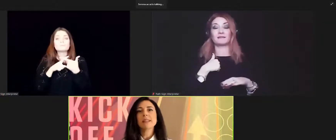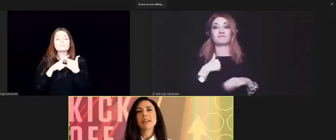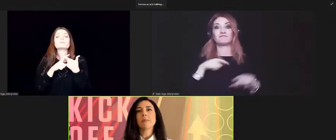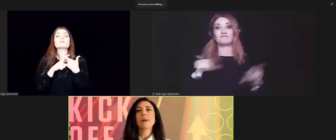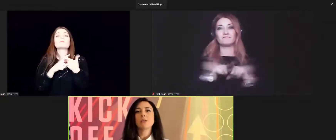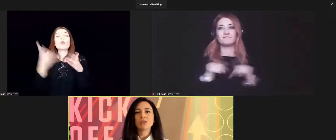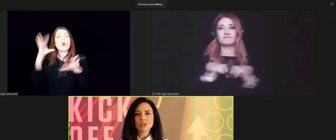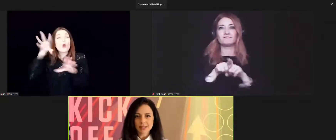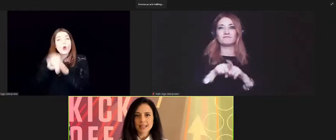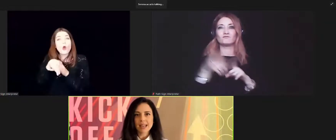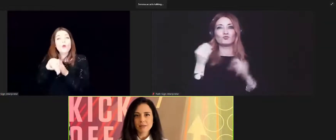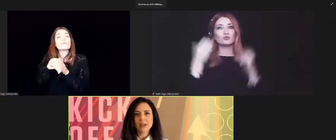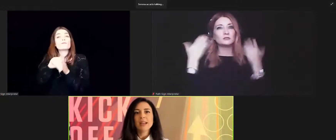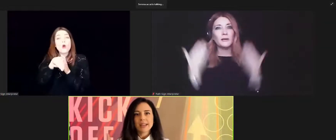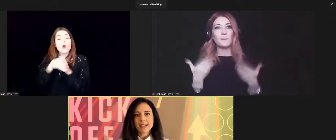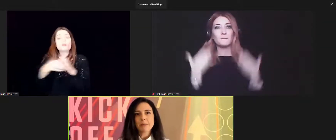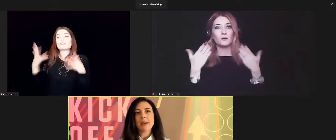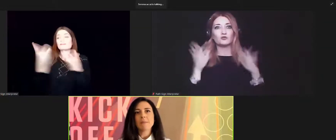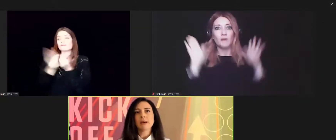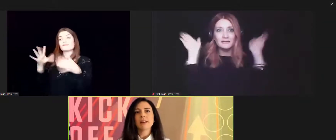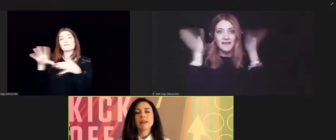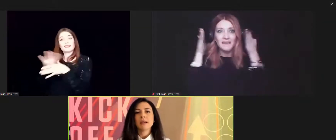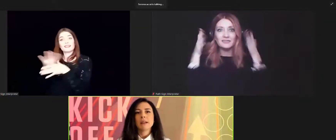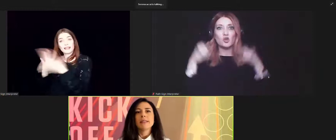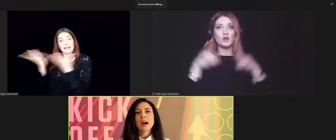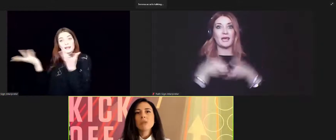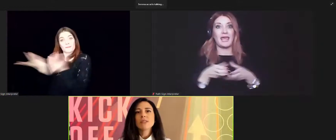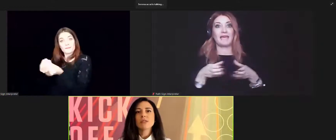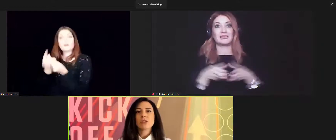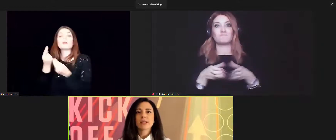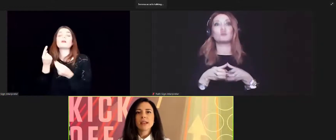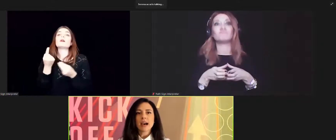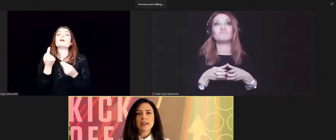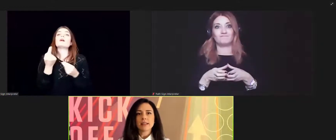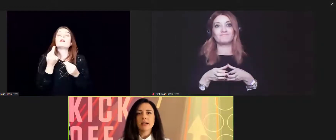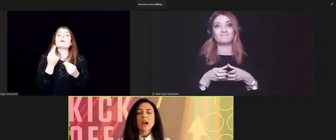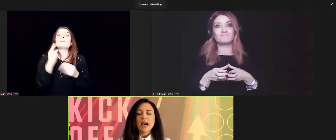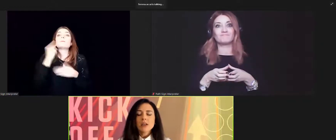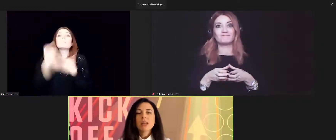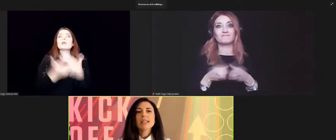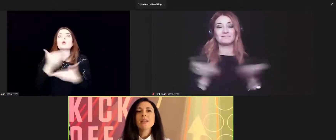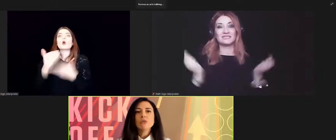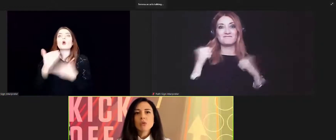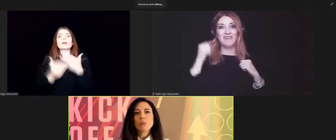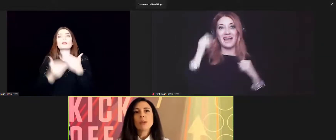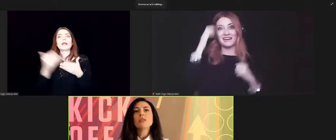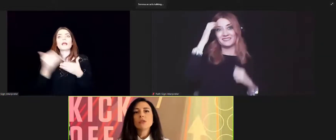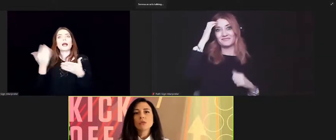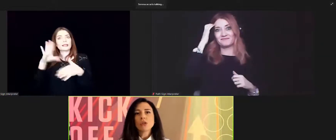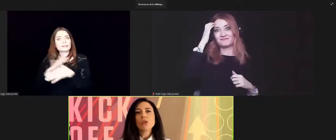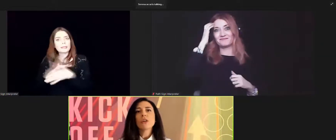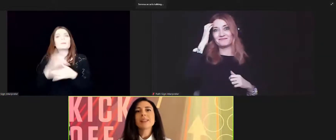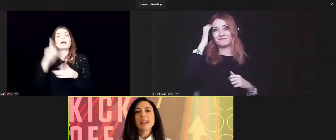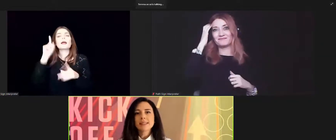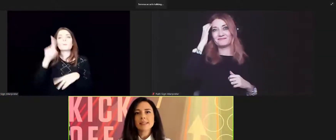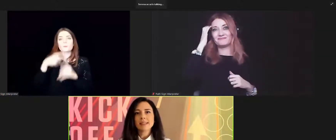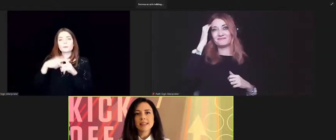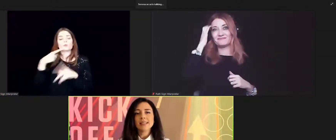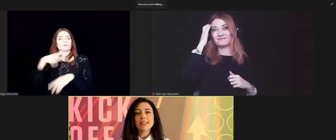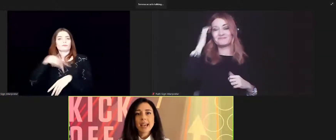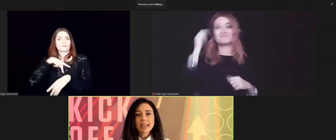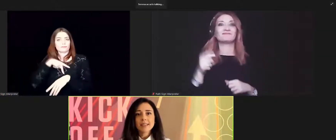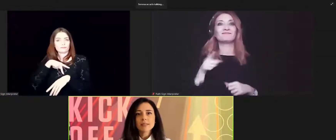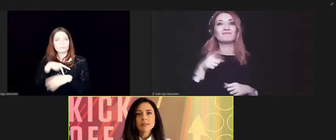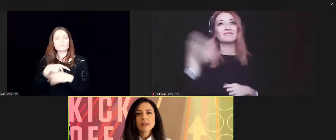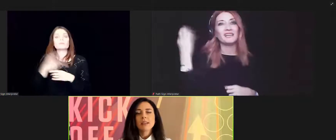team than about yourself. Remember, now it's your turn. Are you ready to commit to your next